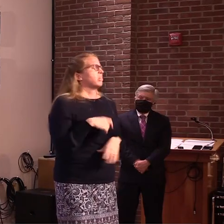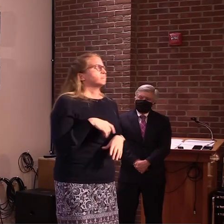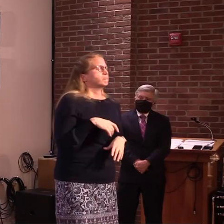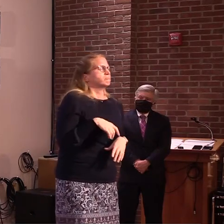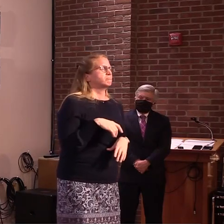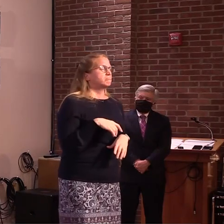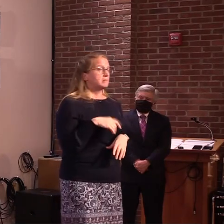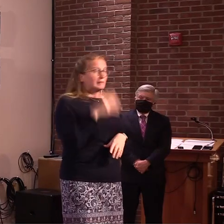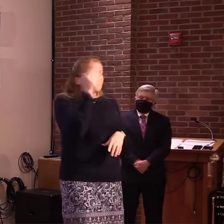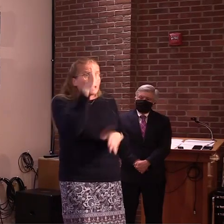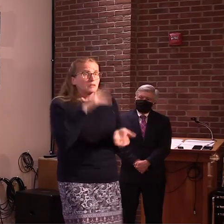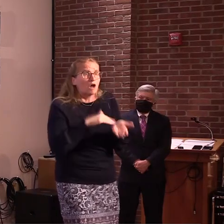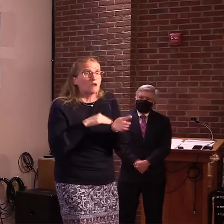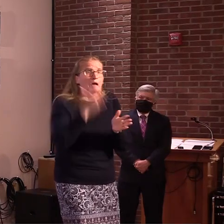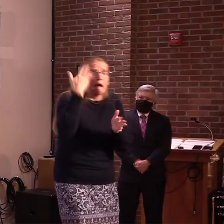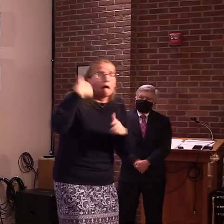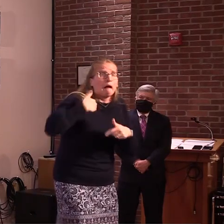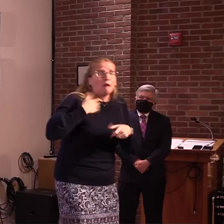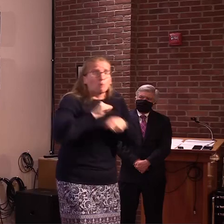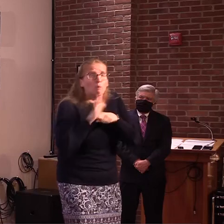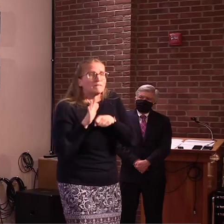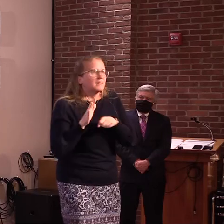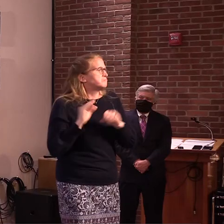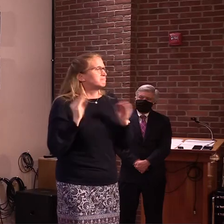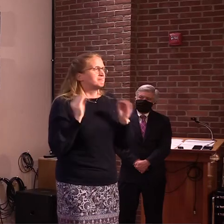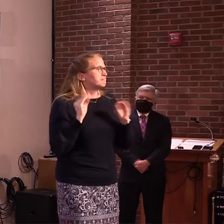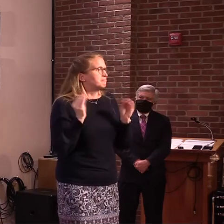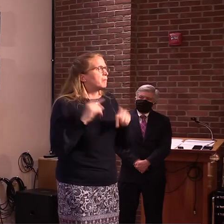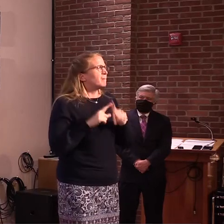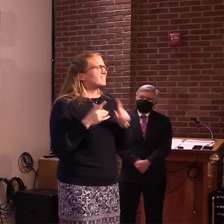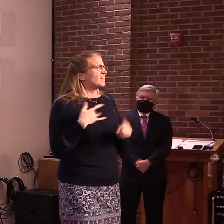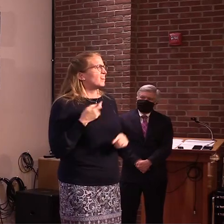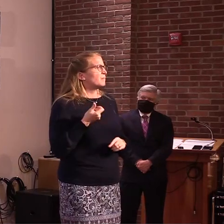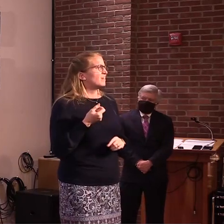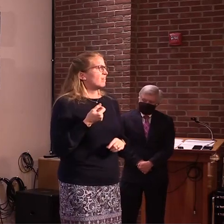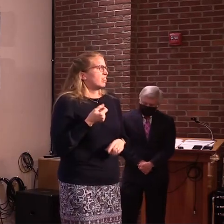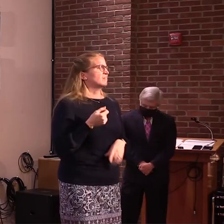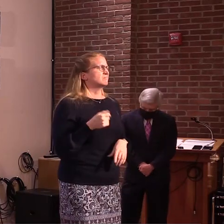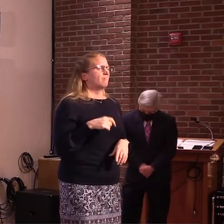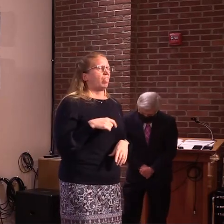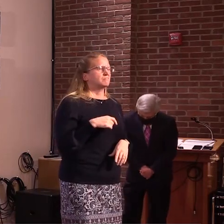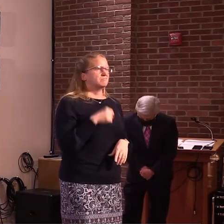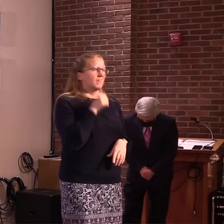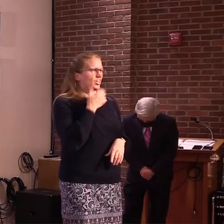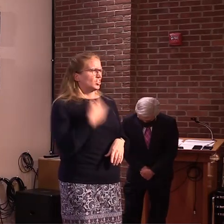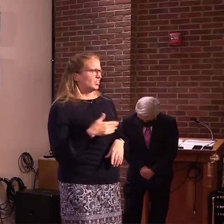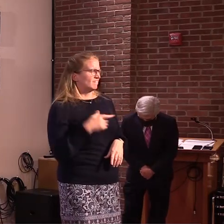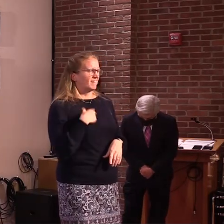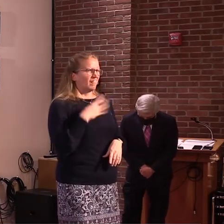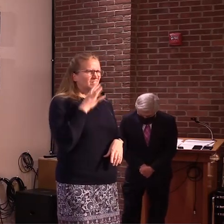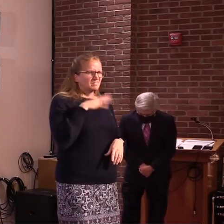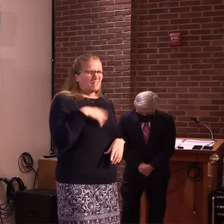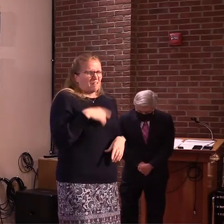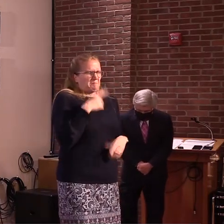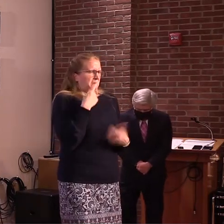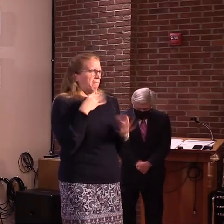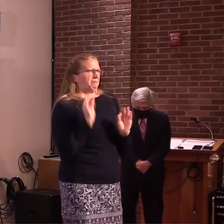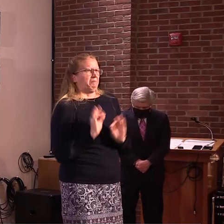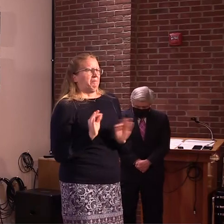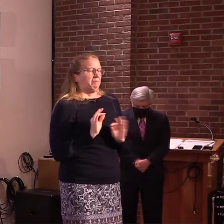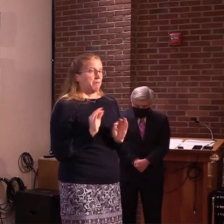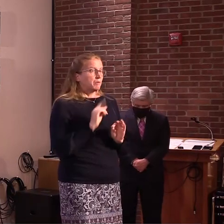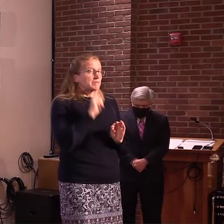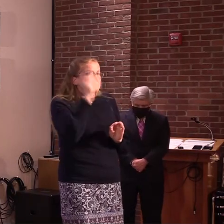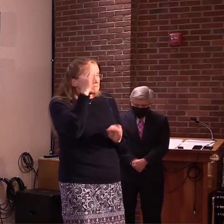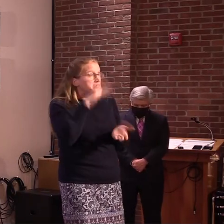the reality is that was their symptom of having been infected with COVID. The bottom line that I want to convey is